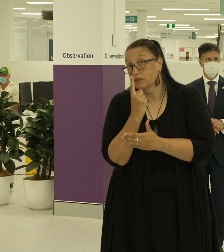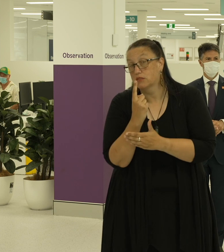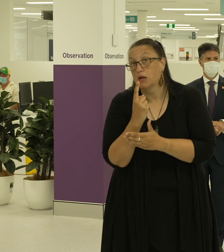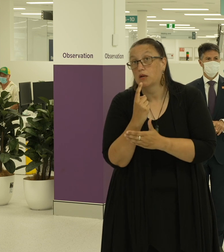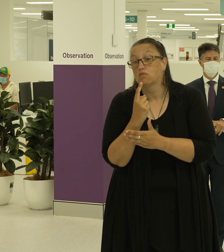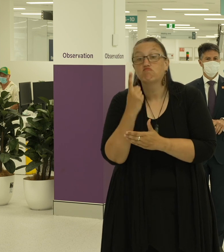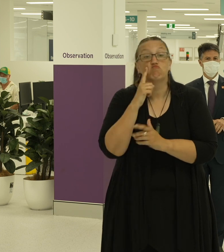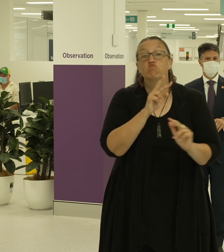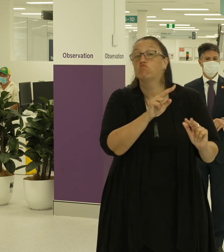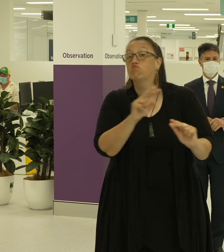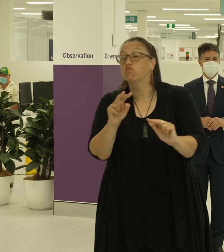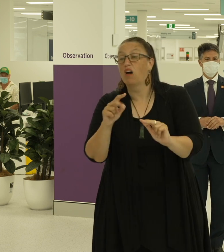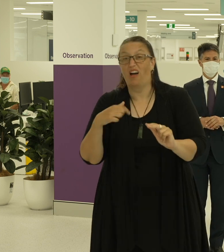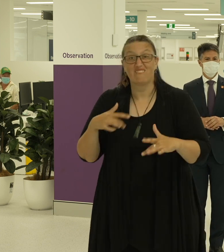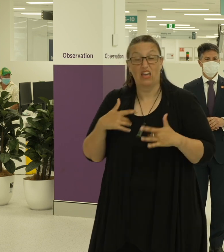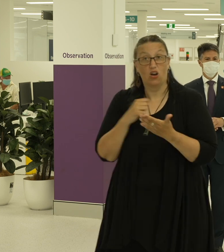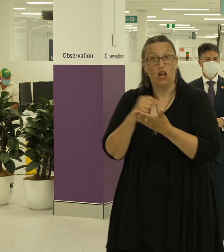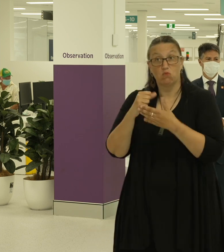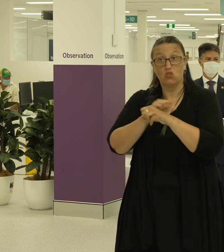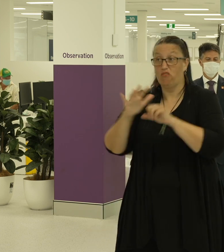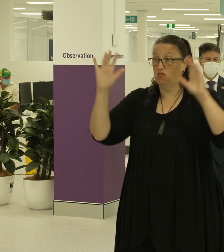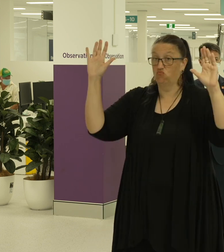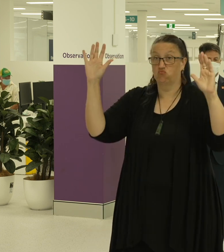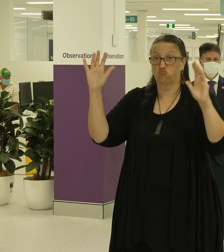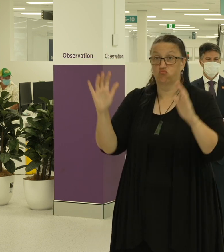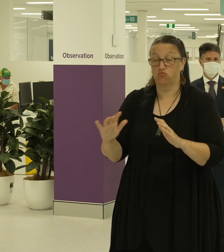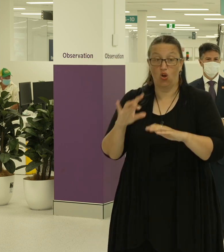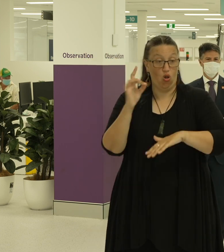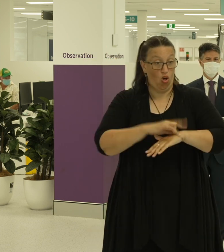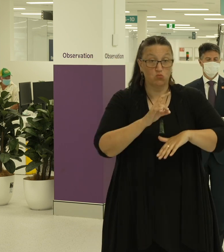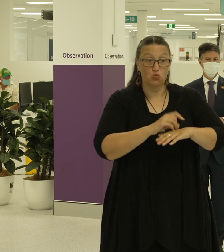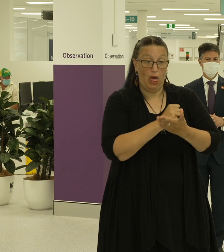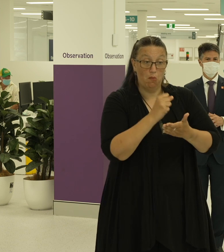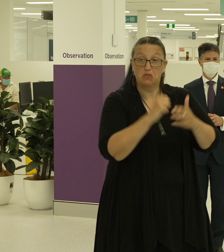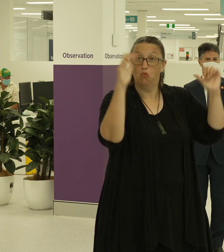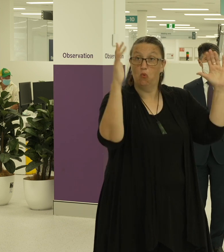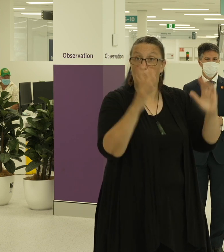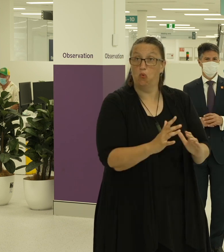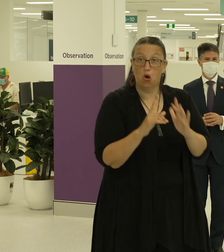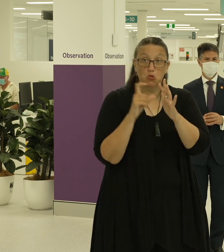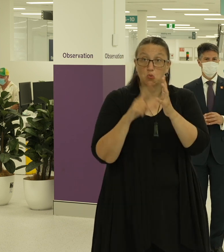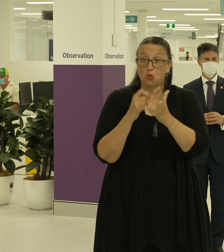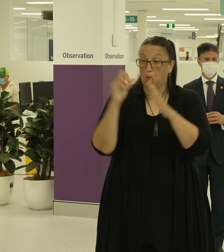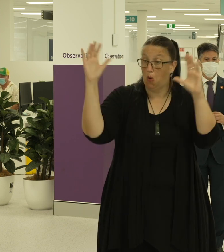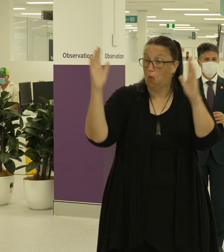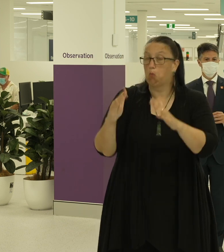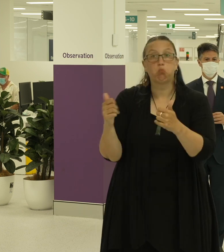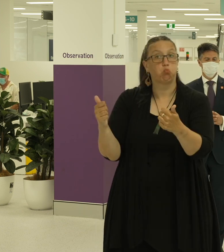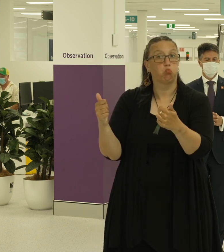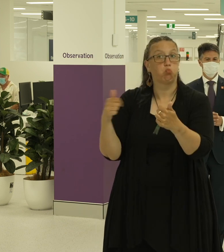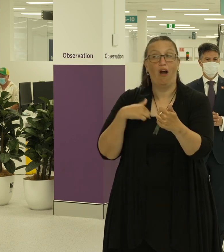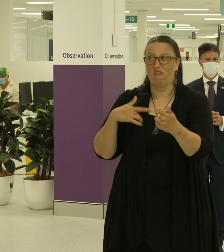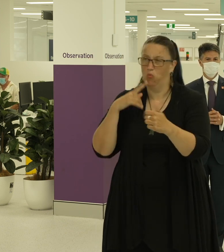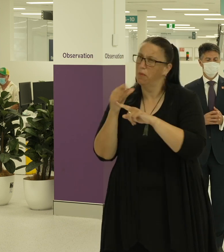things are tracking, I'm very confident that we will get back to where we were. That was always